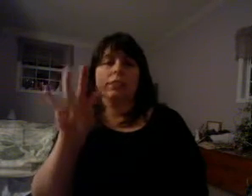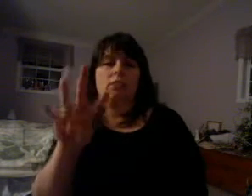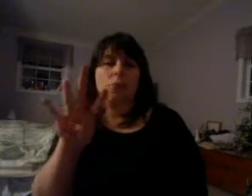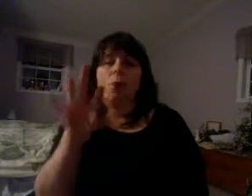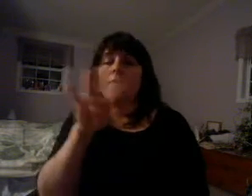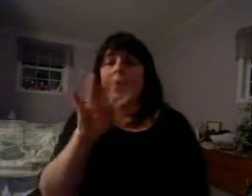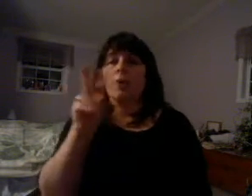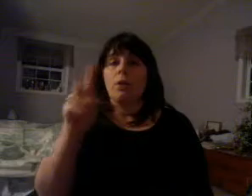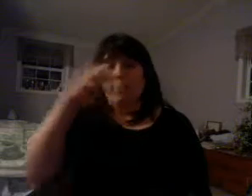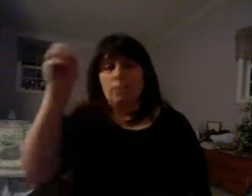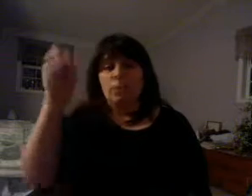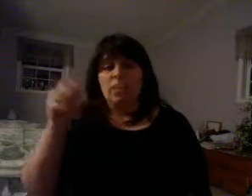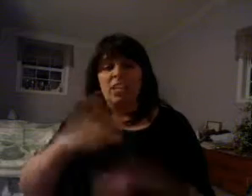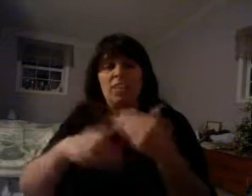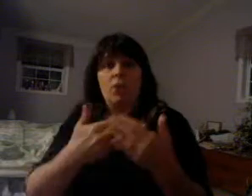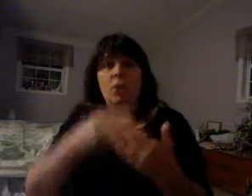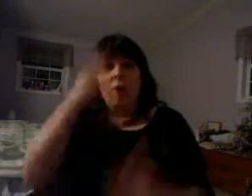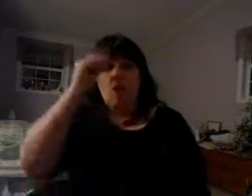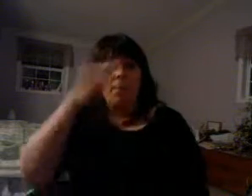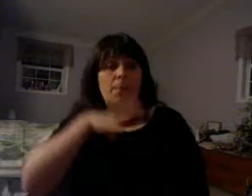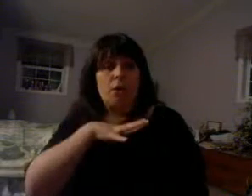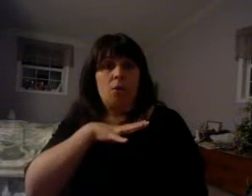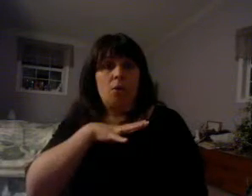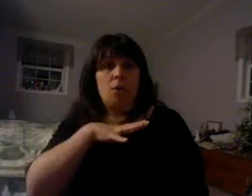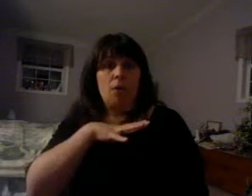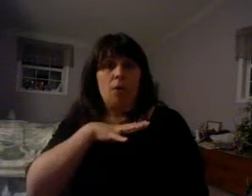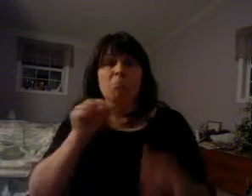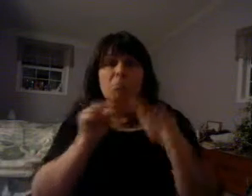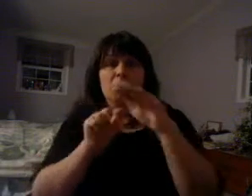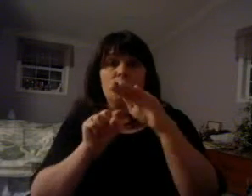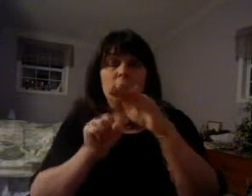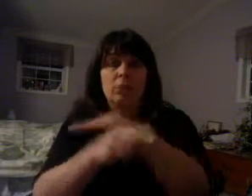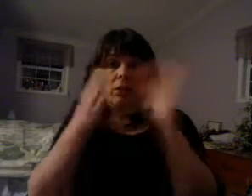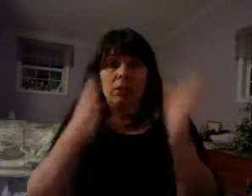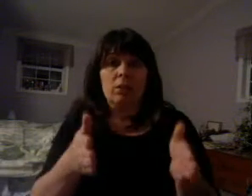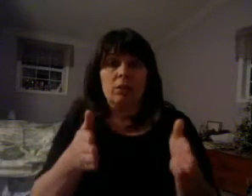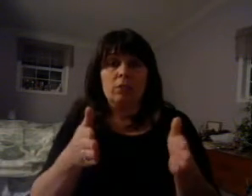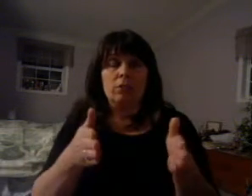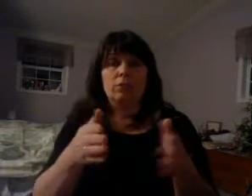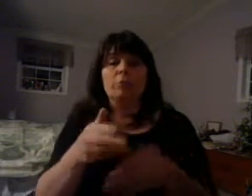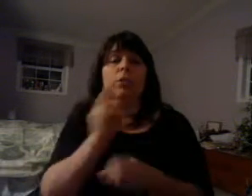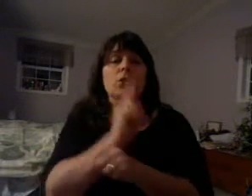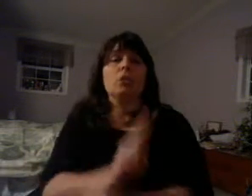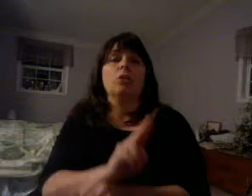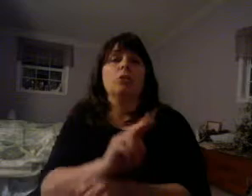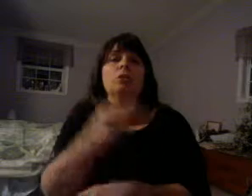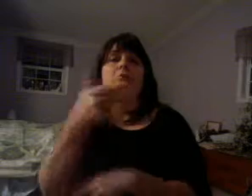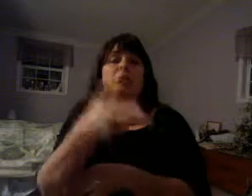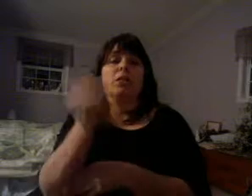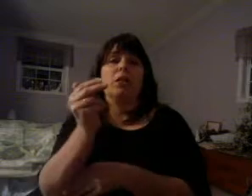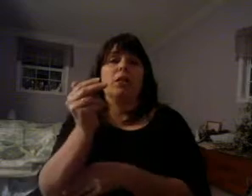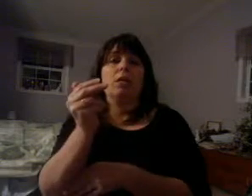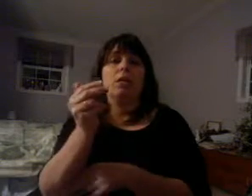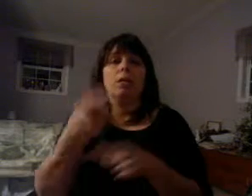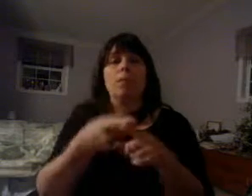the black male offenders used a gun. By 1980, 65% of all the black male offenders